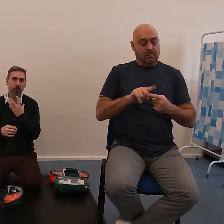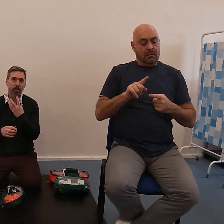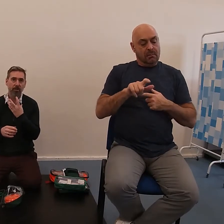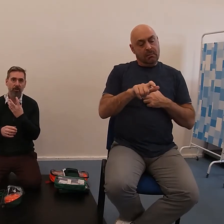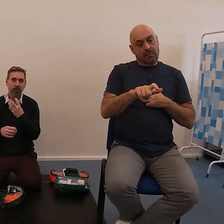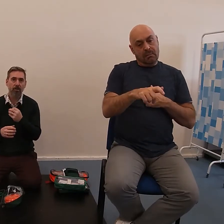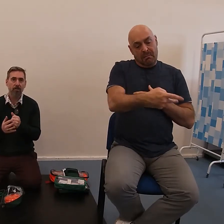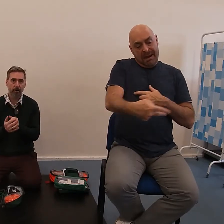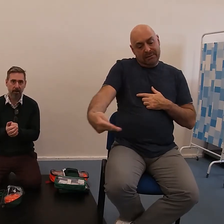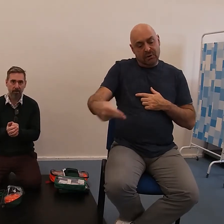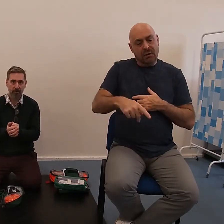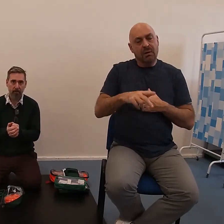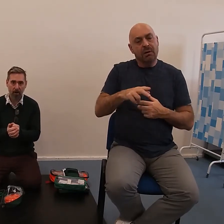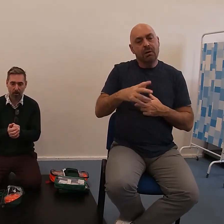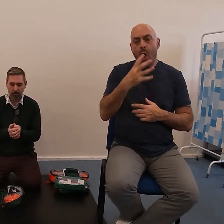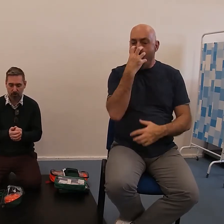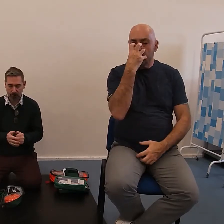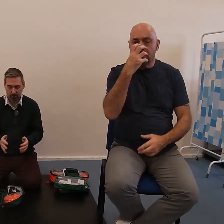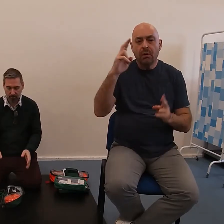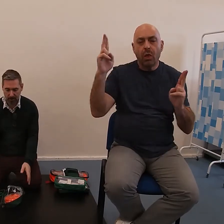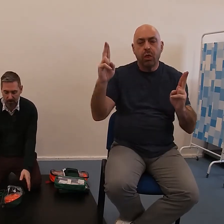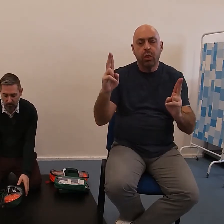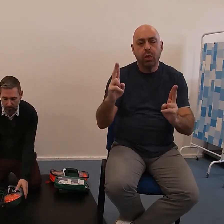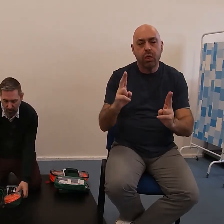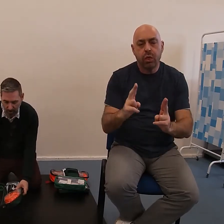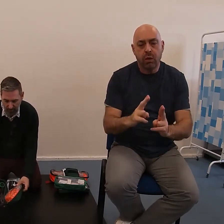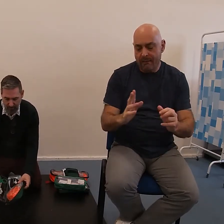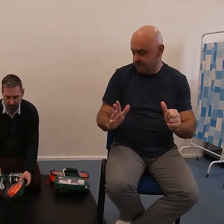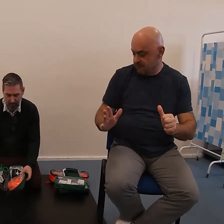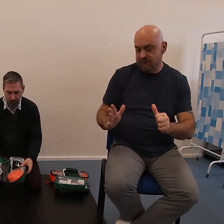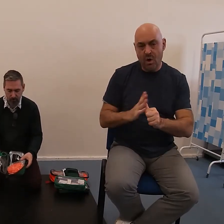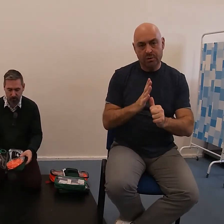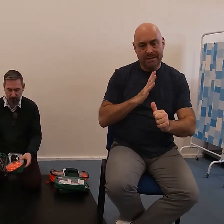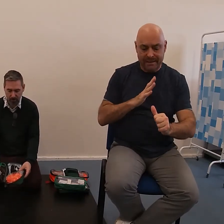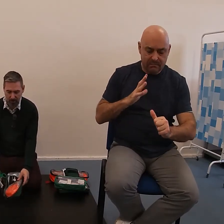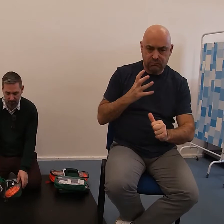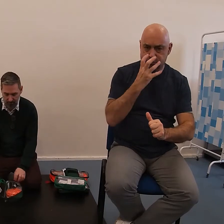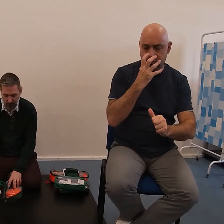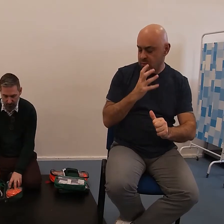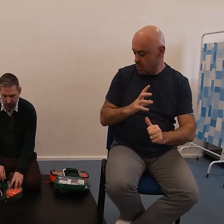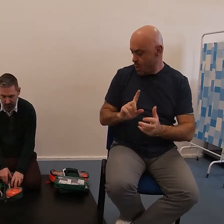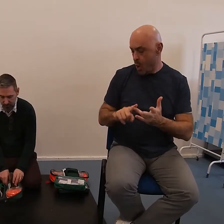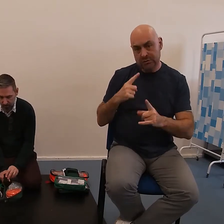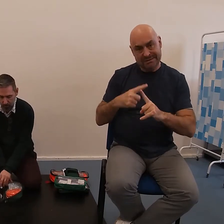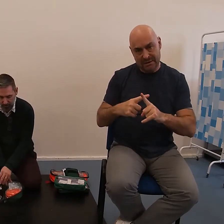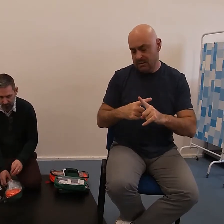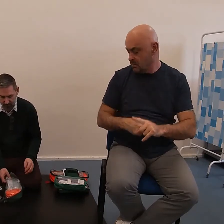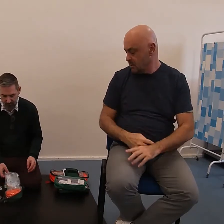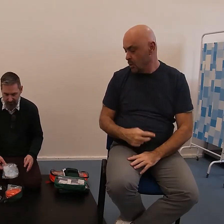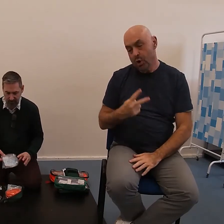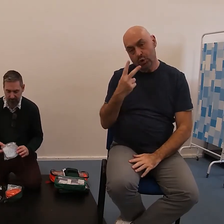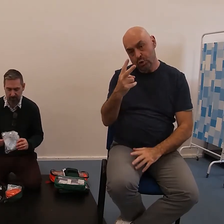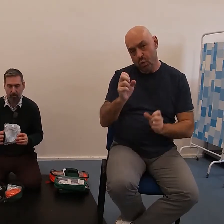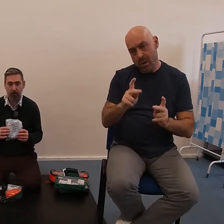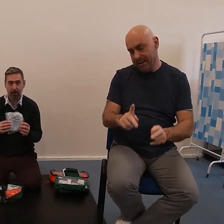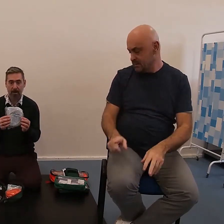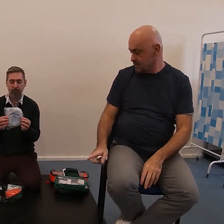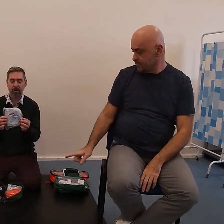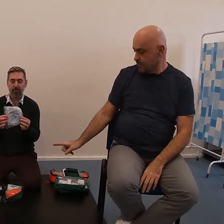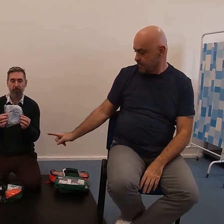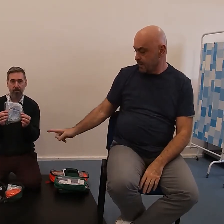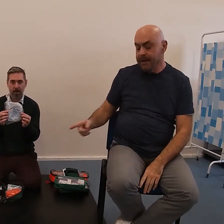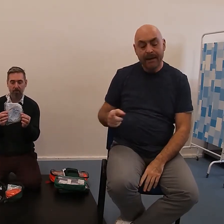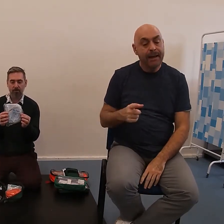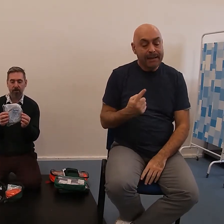reduced oxygenation, so we need to supply oxygen. So in your primary pouch, you've got two ways of doing that. For someone who